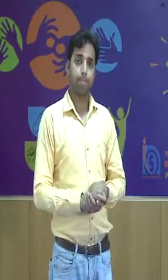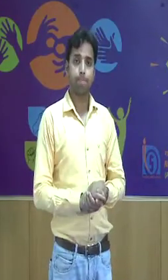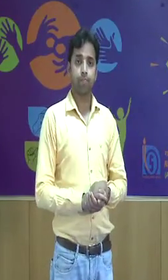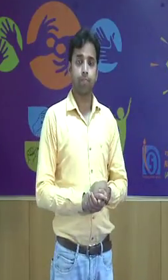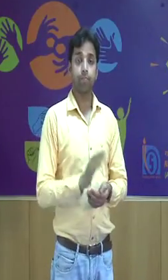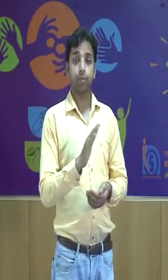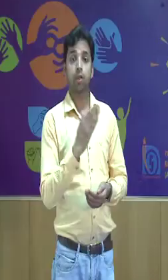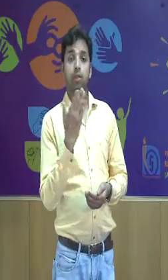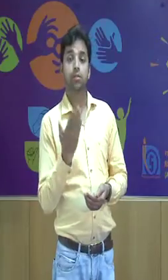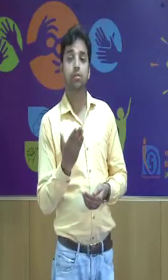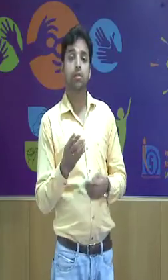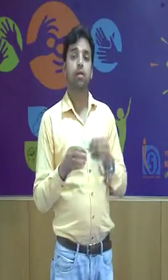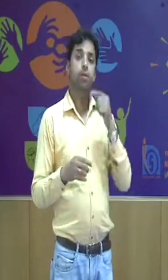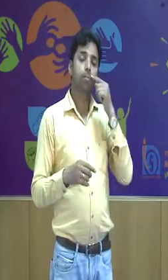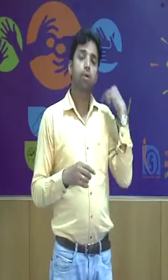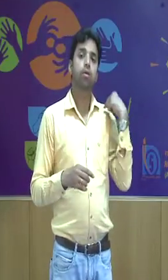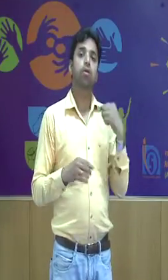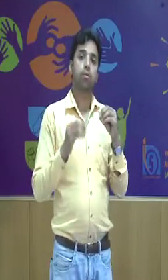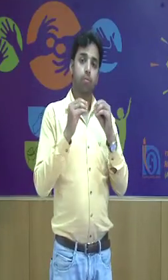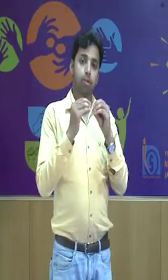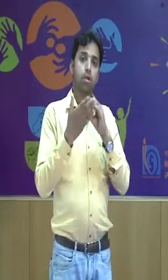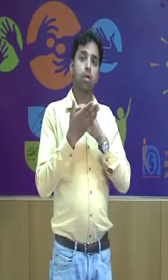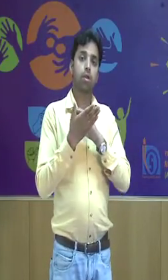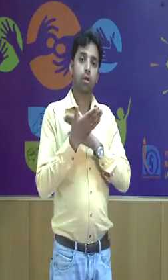the second brother is Bhim,